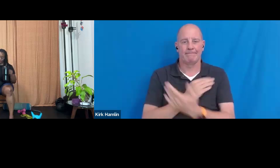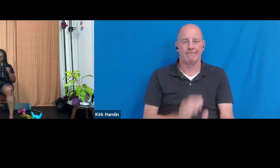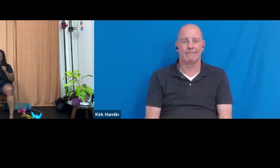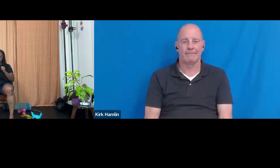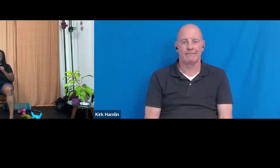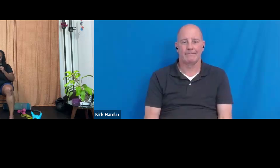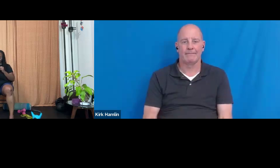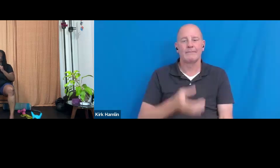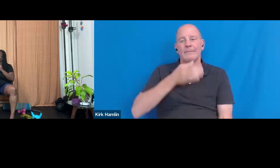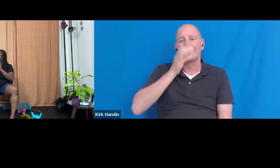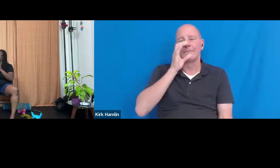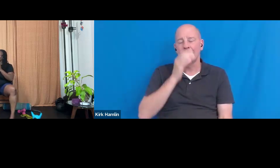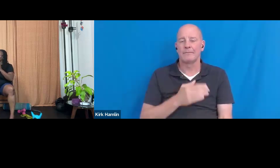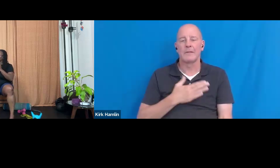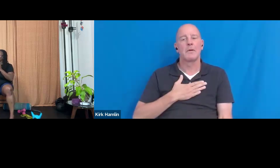Take a couple of breathers.